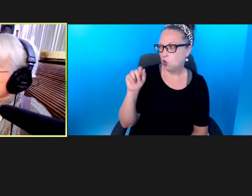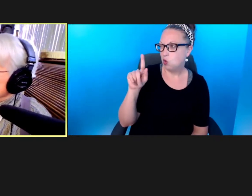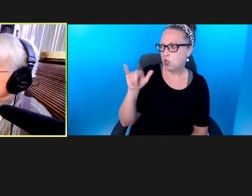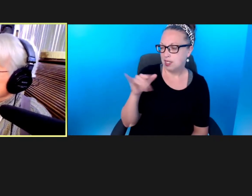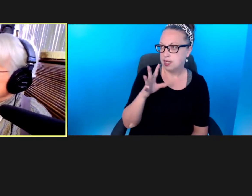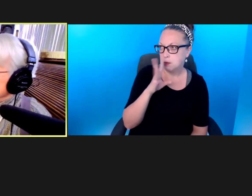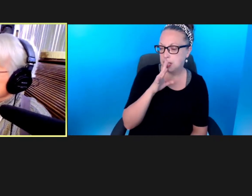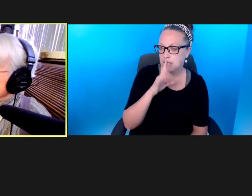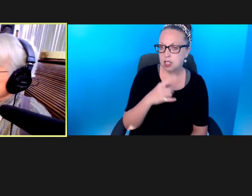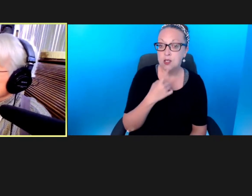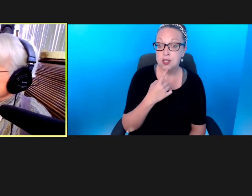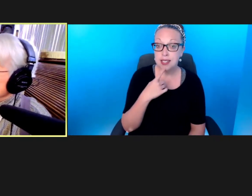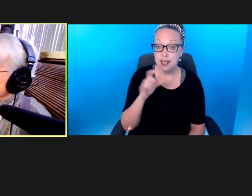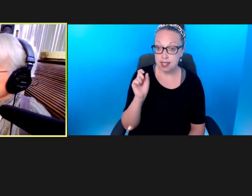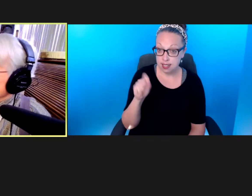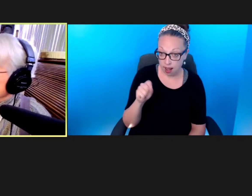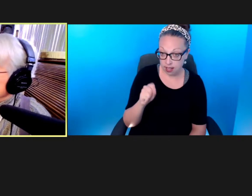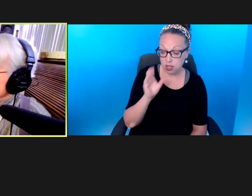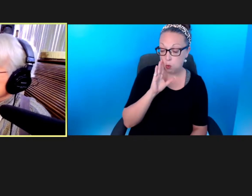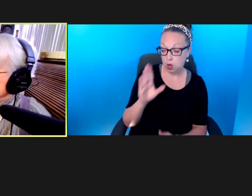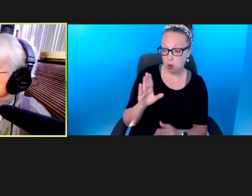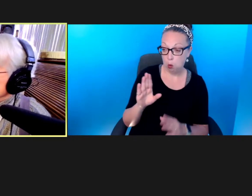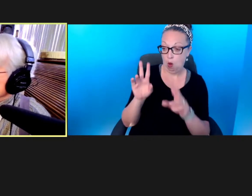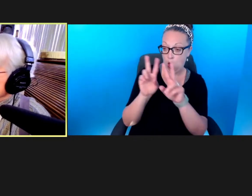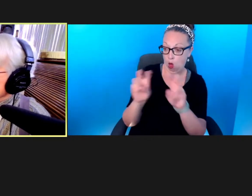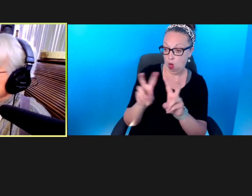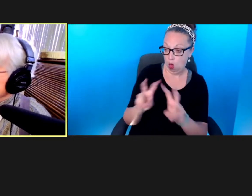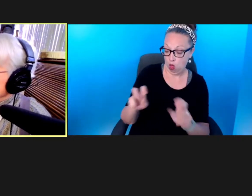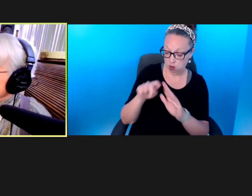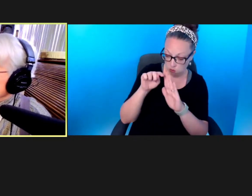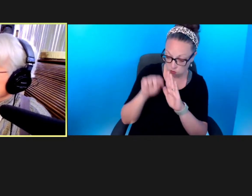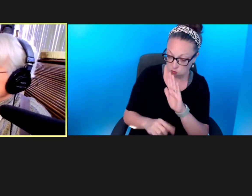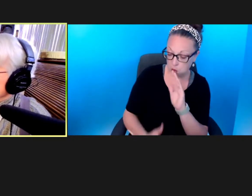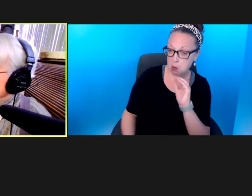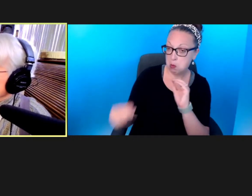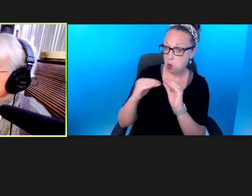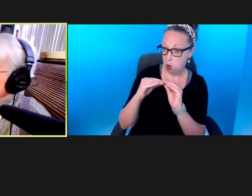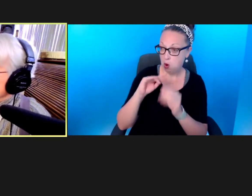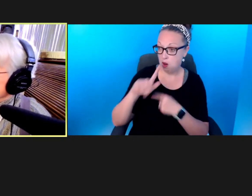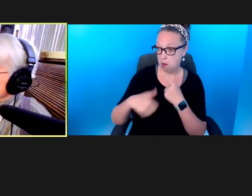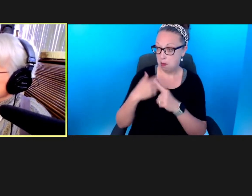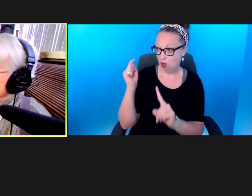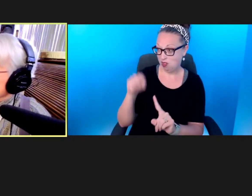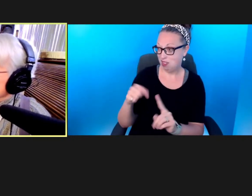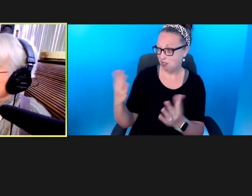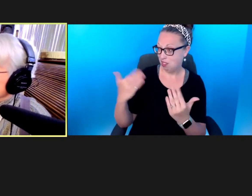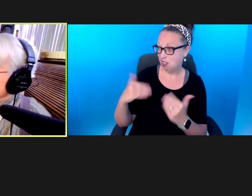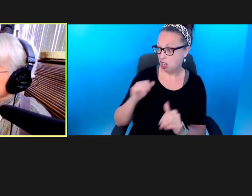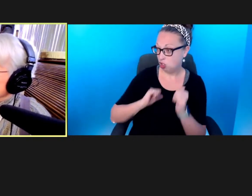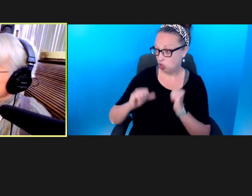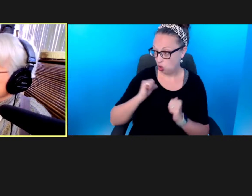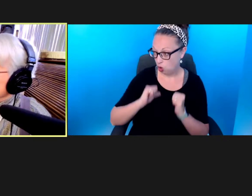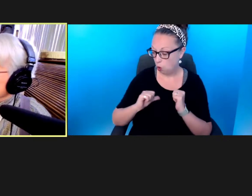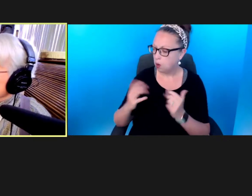delve deeper into this next show. And I want you to share one of